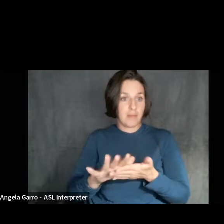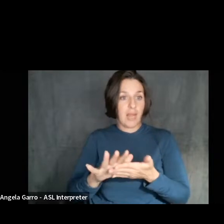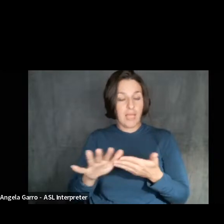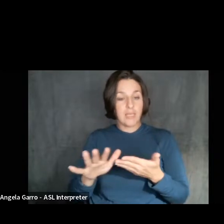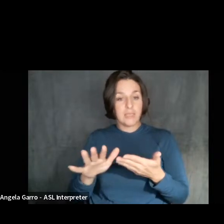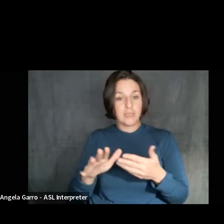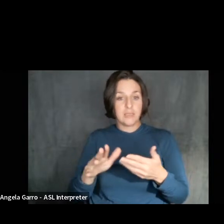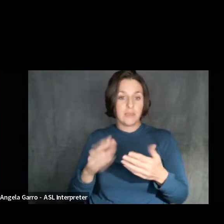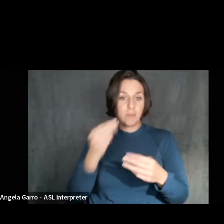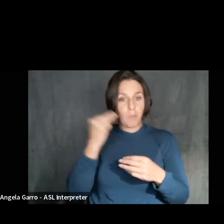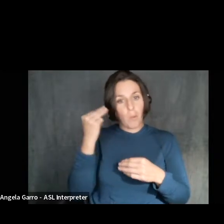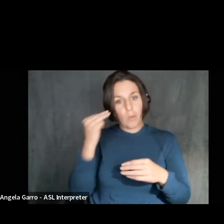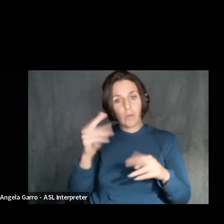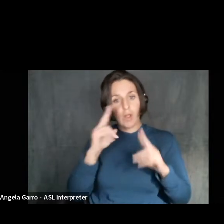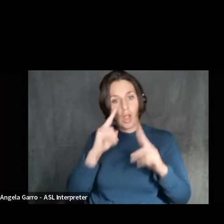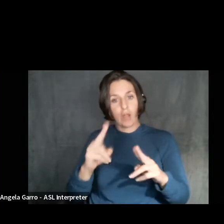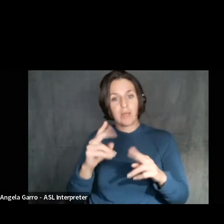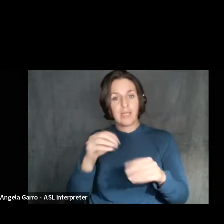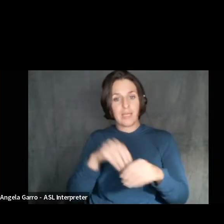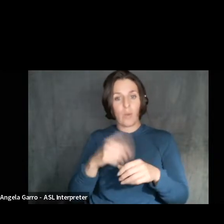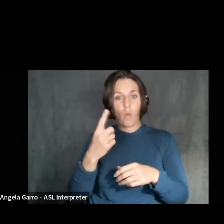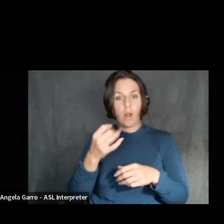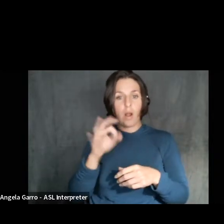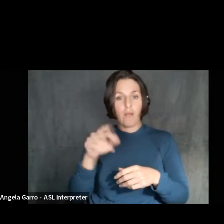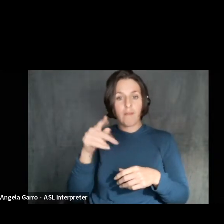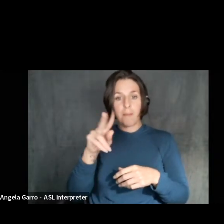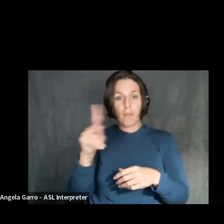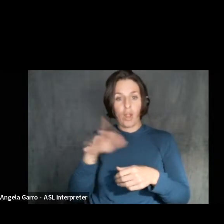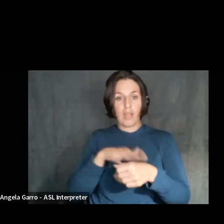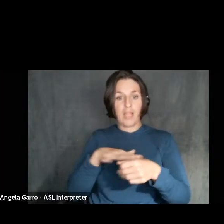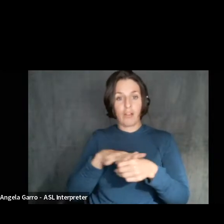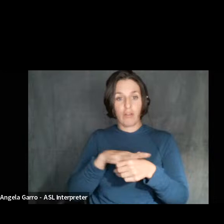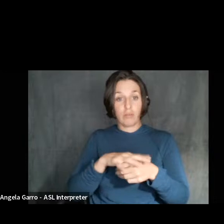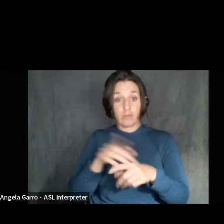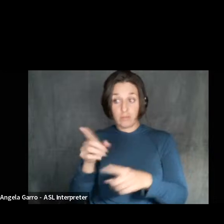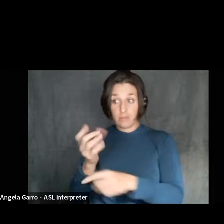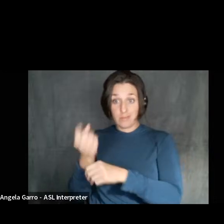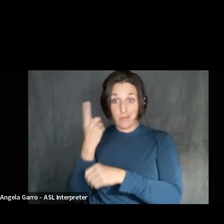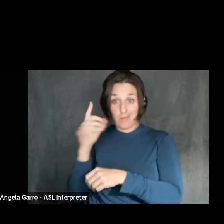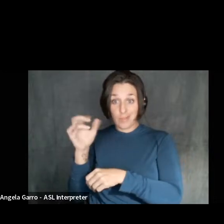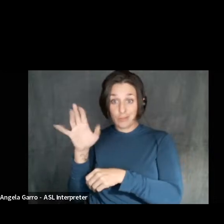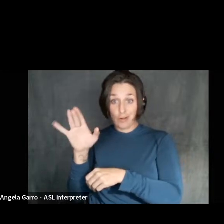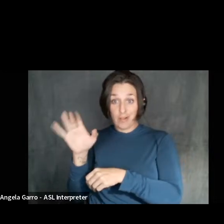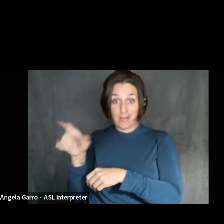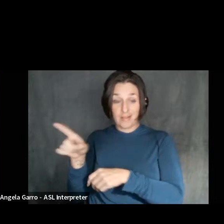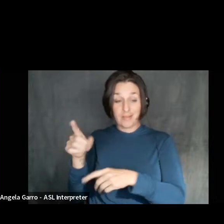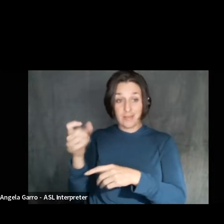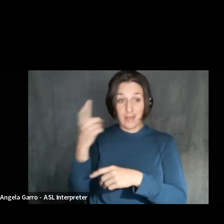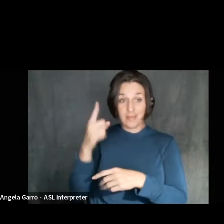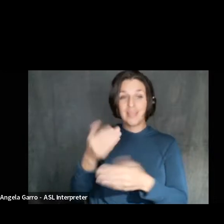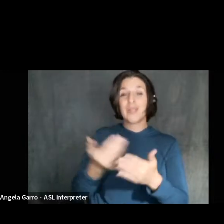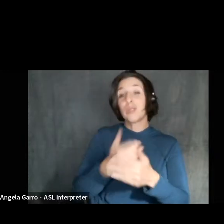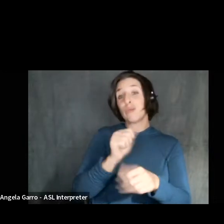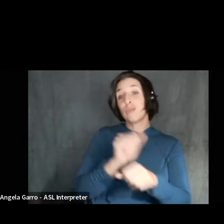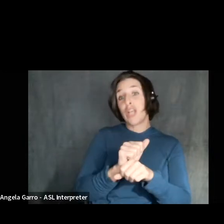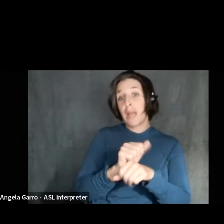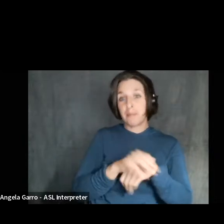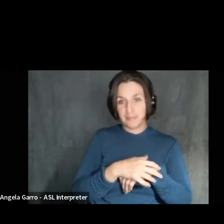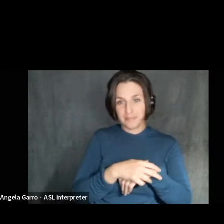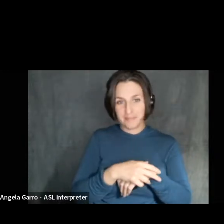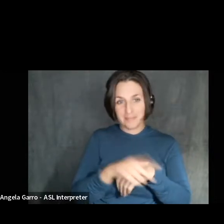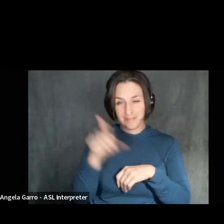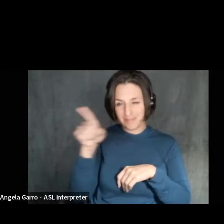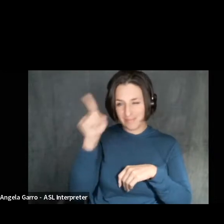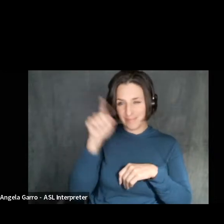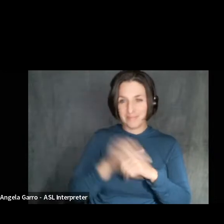way in one of the park areas. You got that, Charlie? There you go. Yeah, new job. And I think,